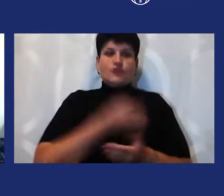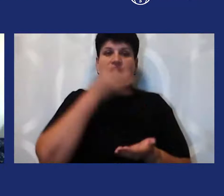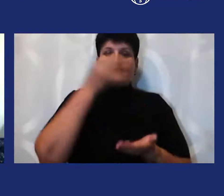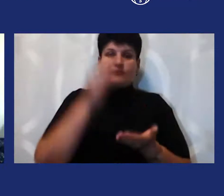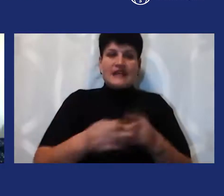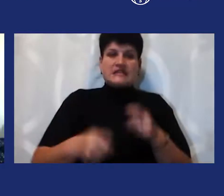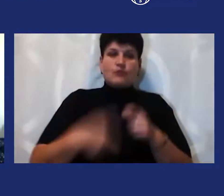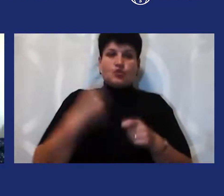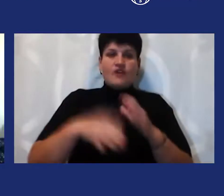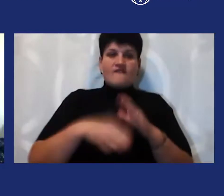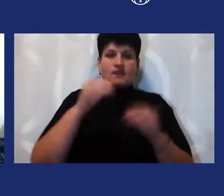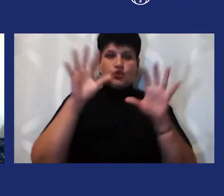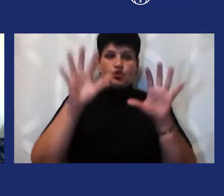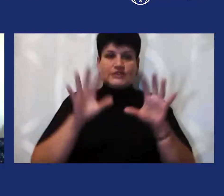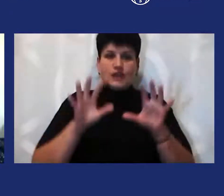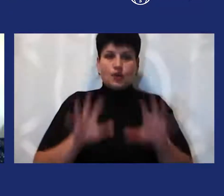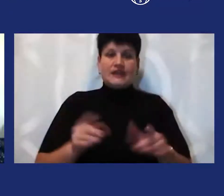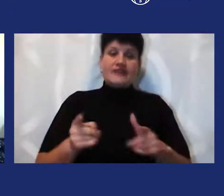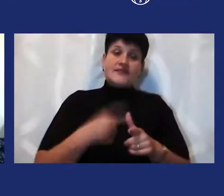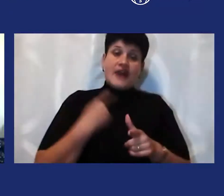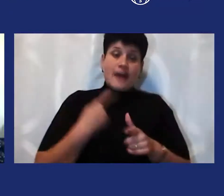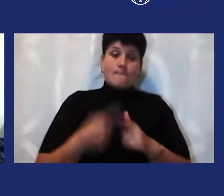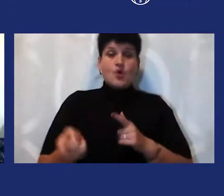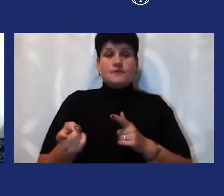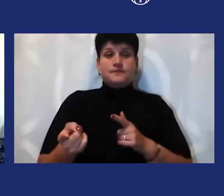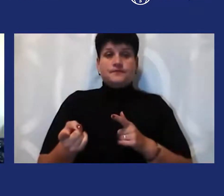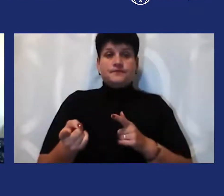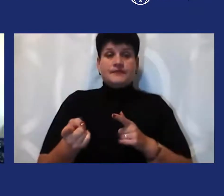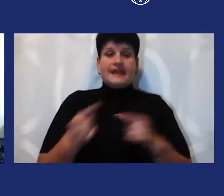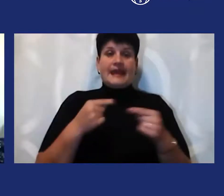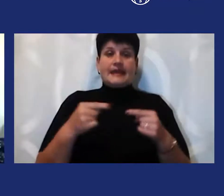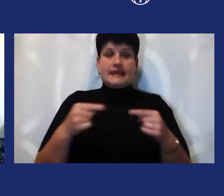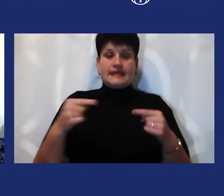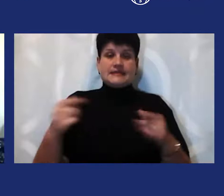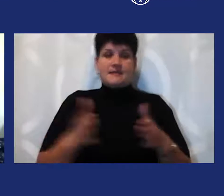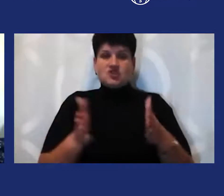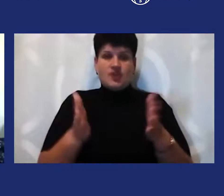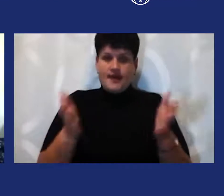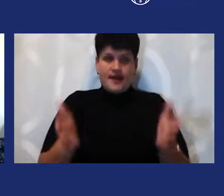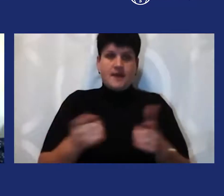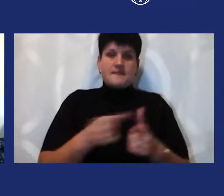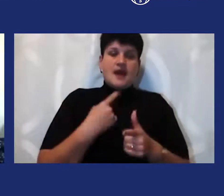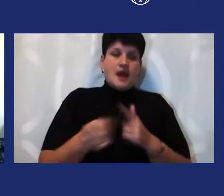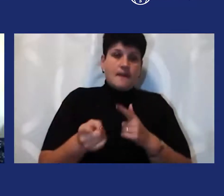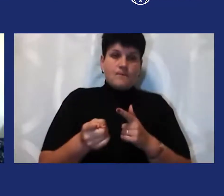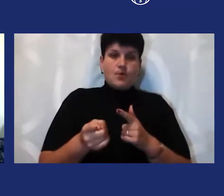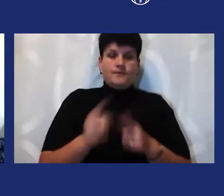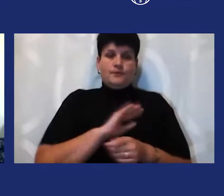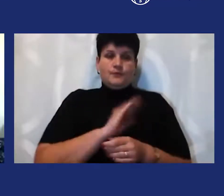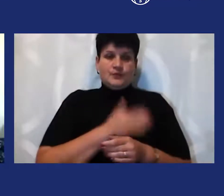elections. There shall be efforts to amend the electoral legislation, or